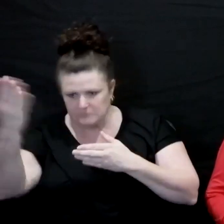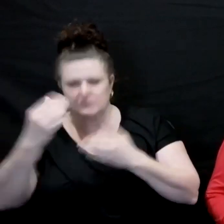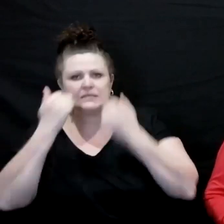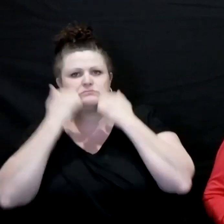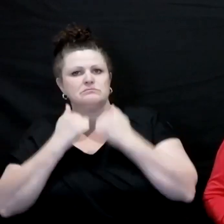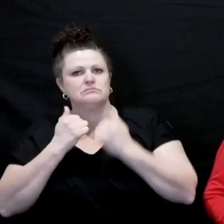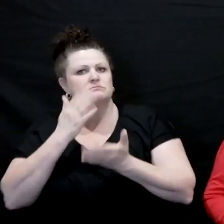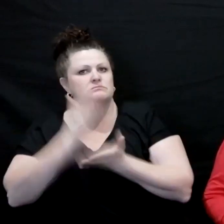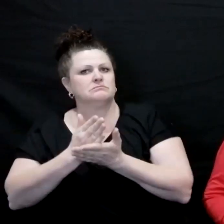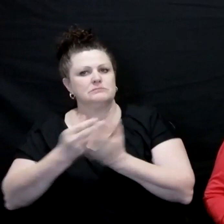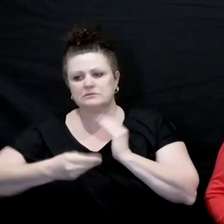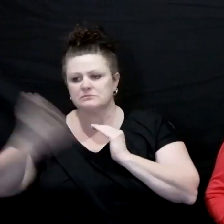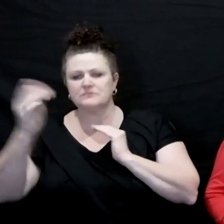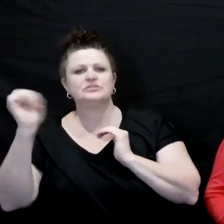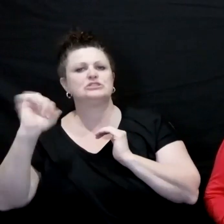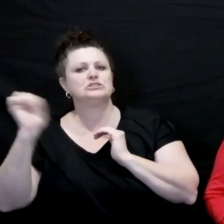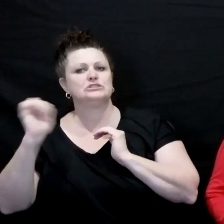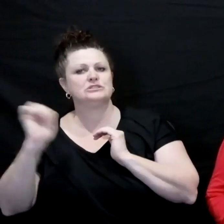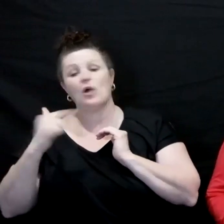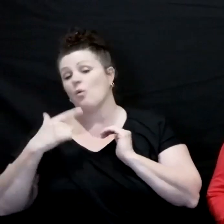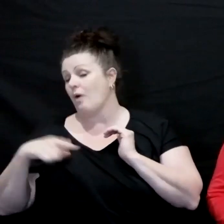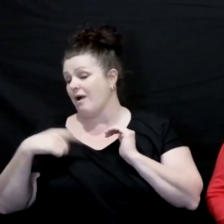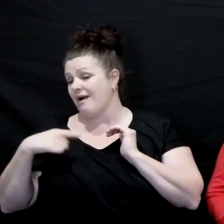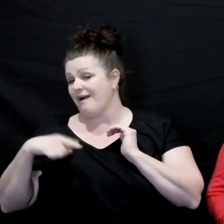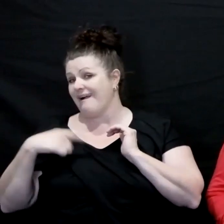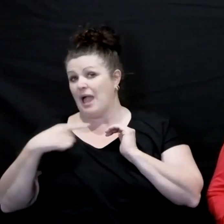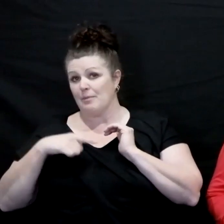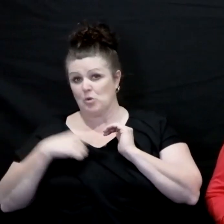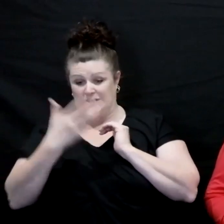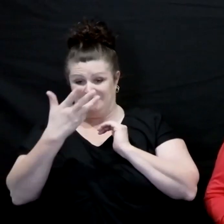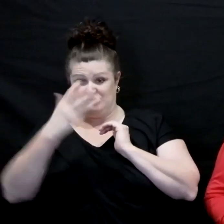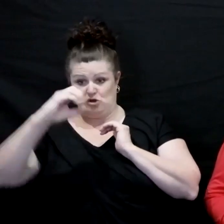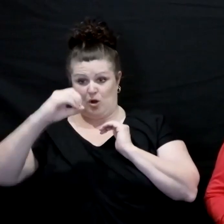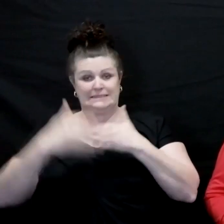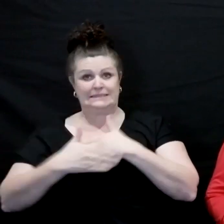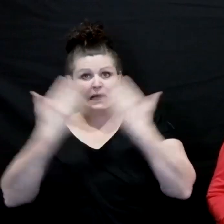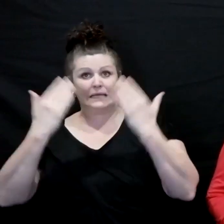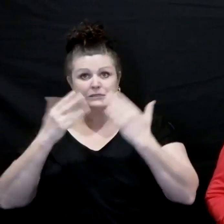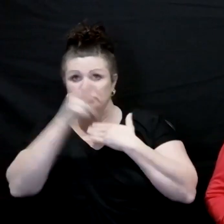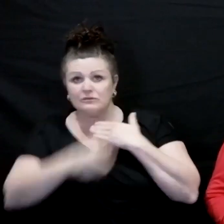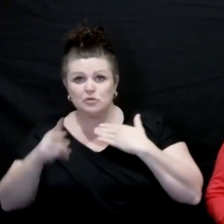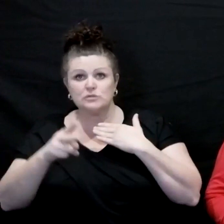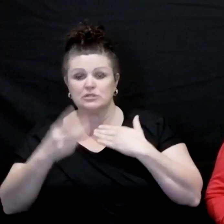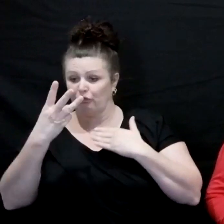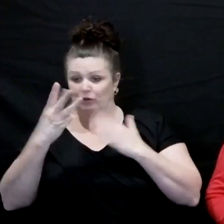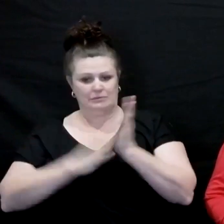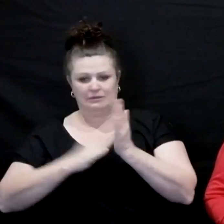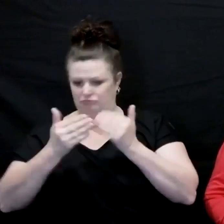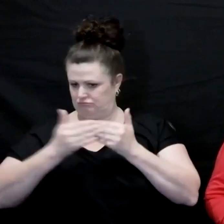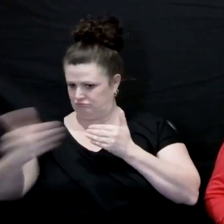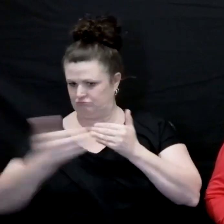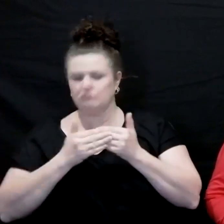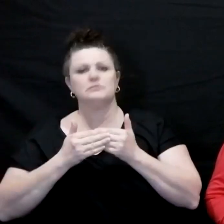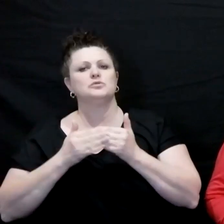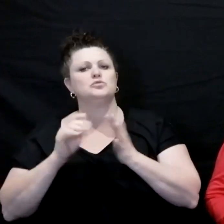and so that you have proof that it's been submitted. Because for those 90-day reviews, you've got 90 days to do it. So you definitely want